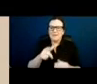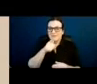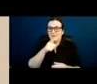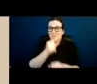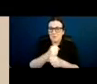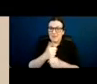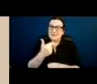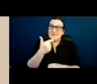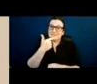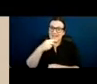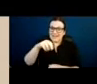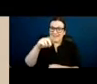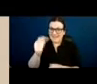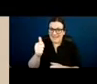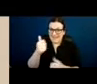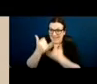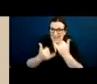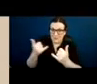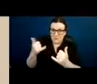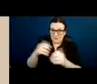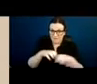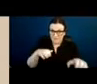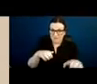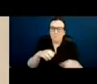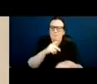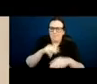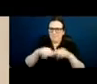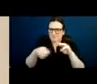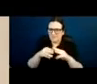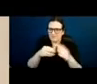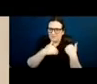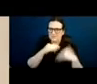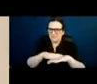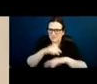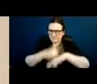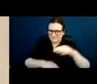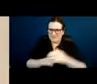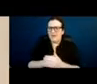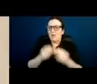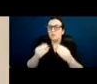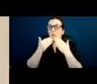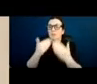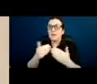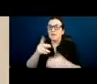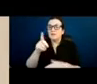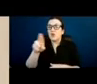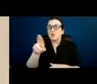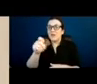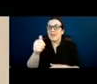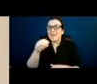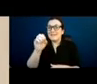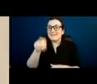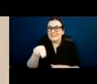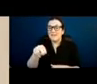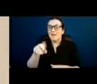annual conference as Minister for Disability. I would like to thank Dr. Aideen Hartnett, Director of the National Disability